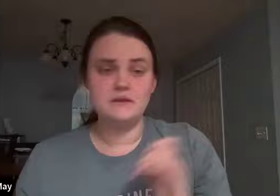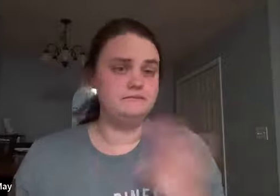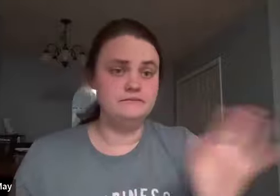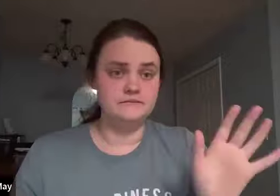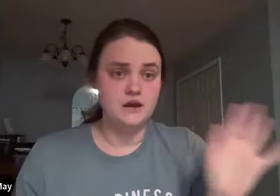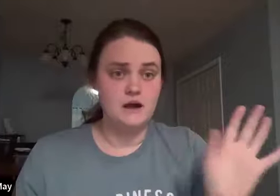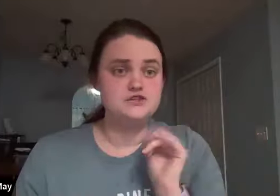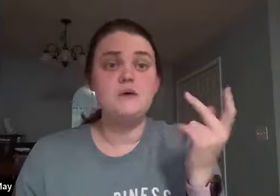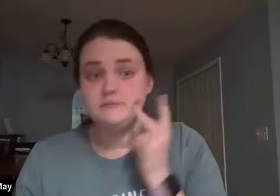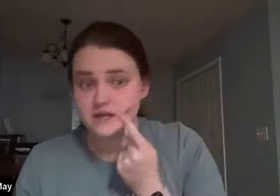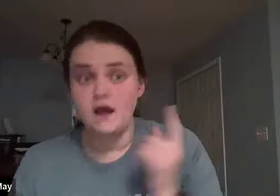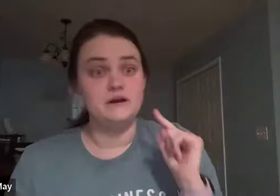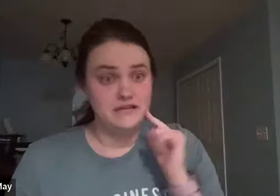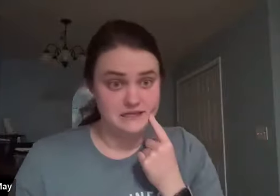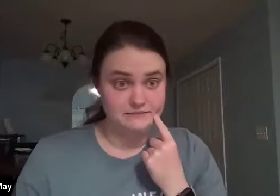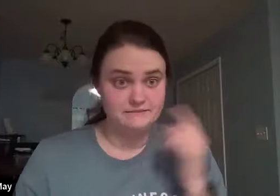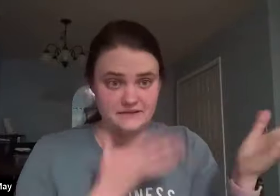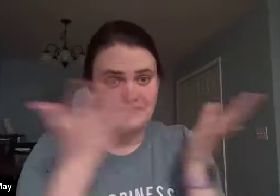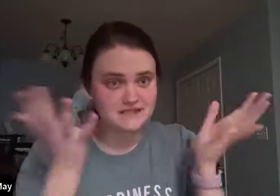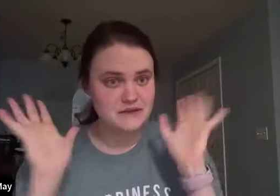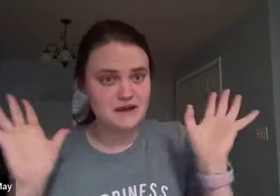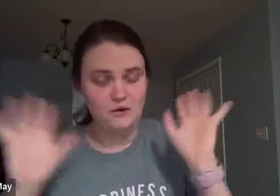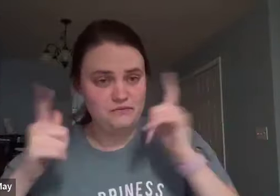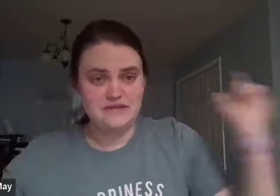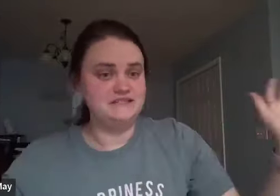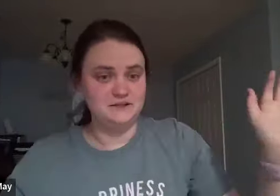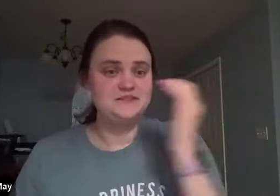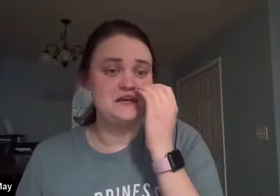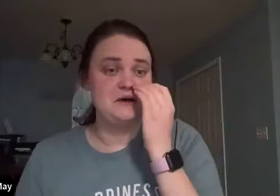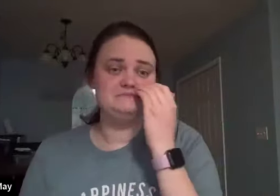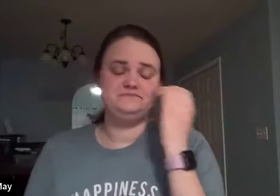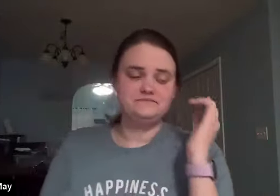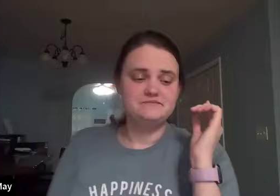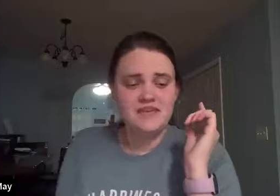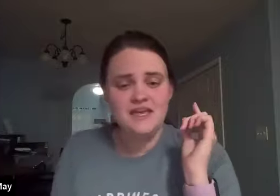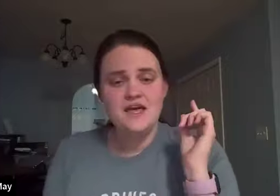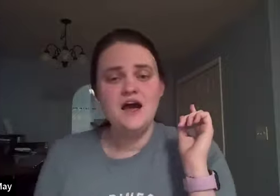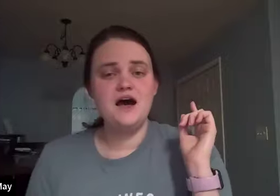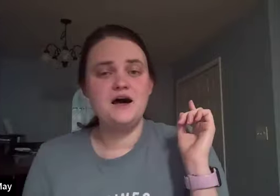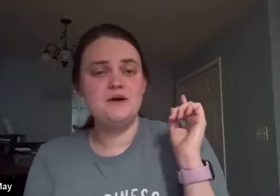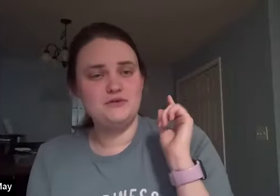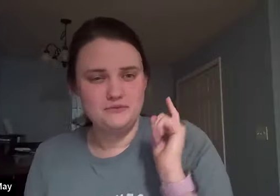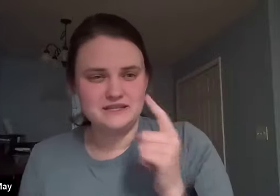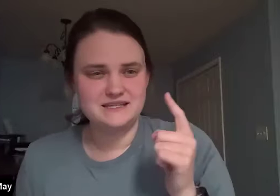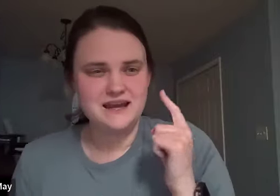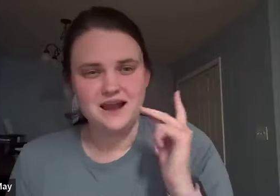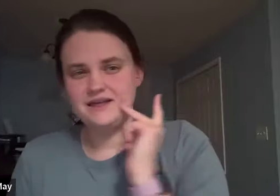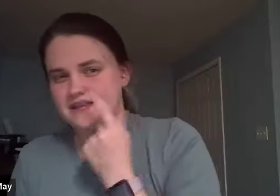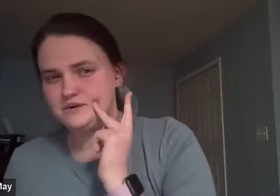like, no, I do not want a pickle. I want a candy. Like that's like my whole big deal. So the reason that's why I